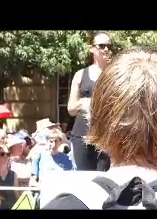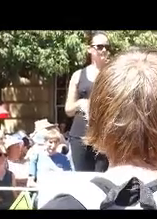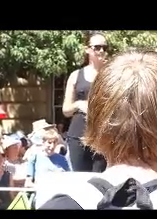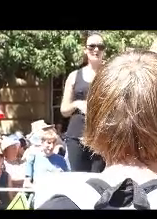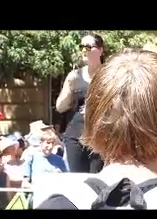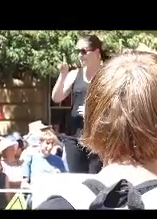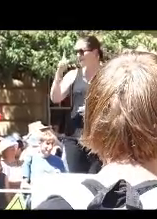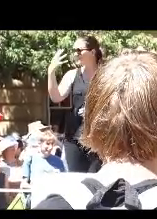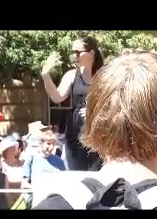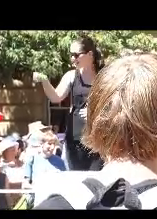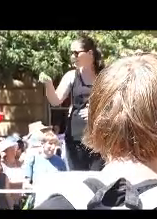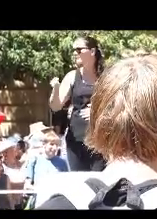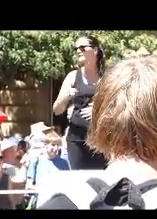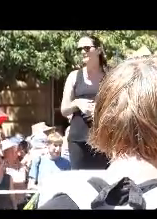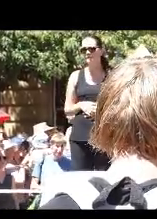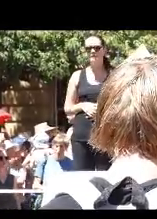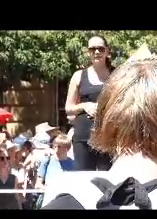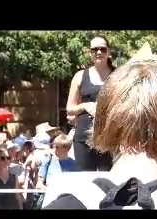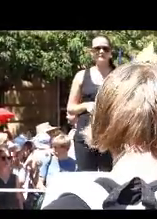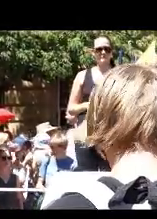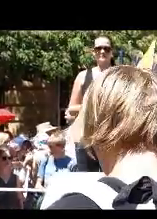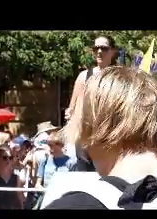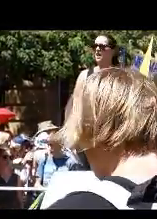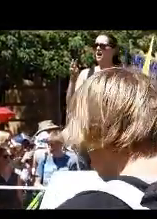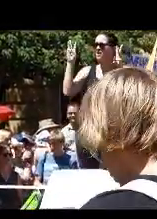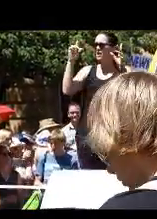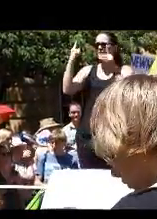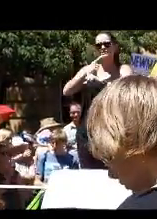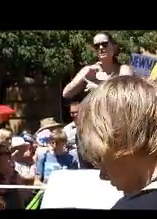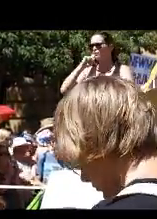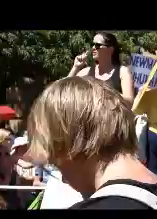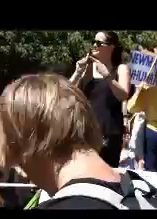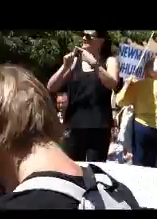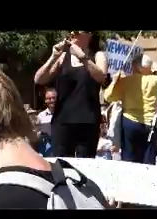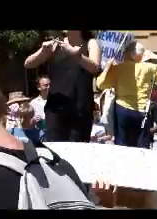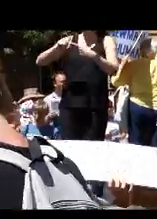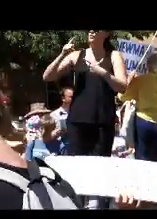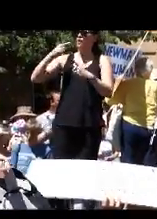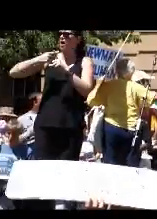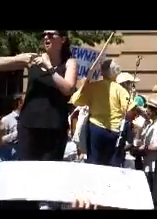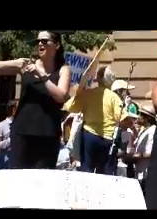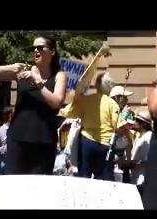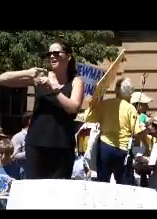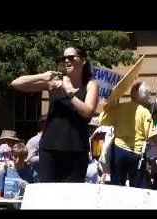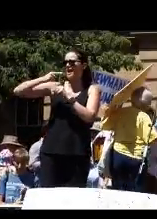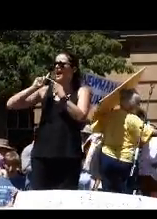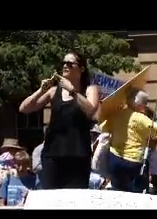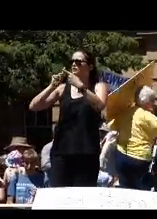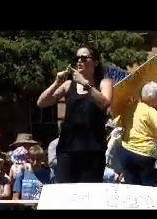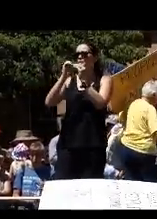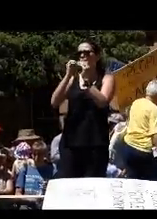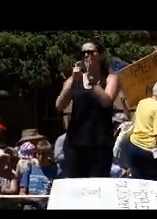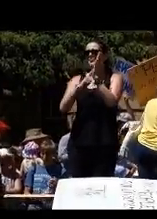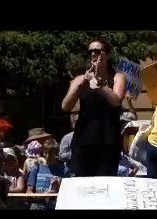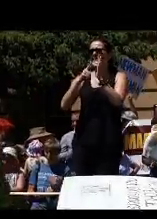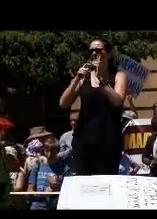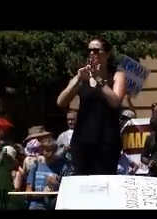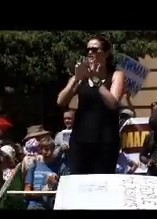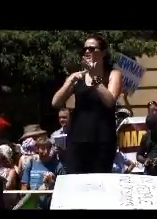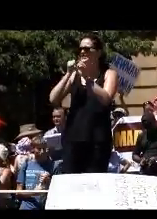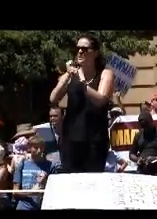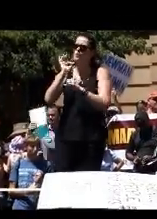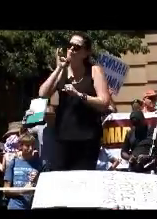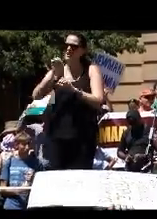But it does. And climate change will continue to bring high temperatures to the reef, causing bleaching events. In 1998, we